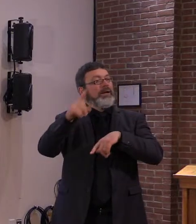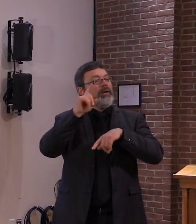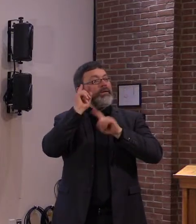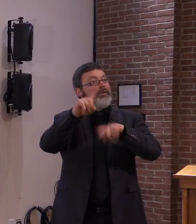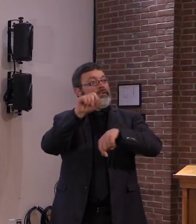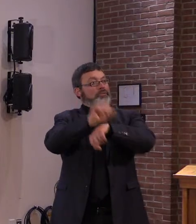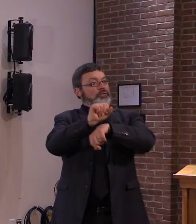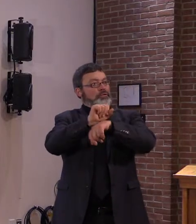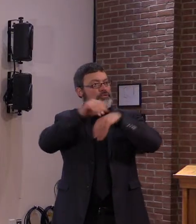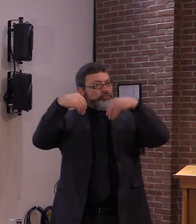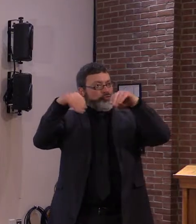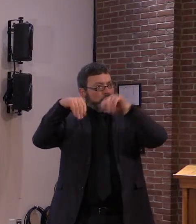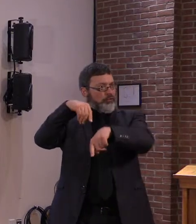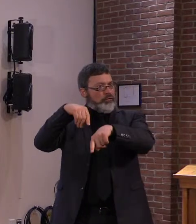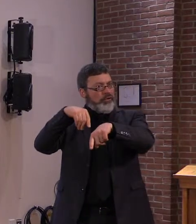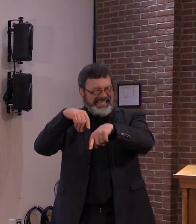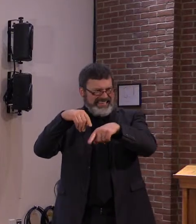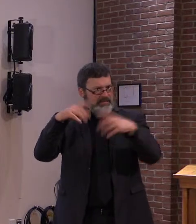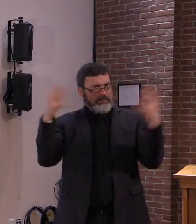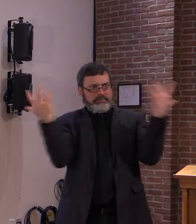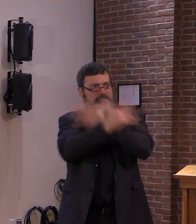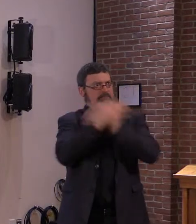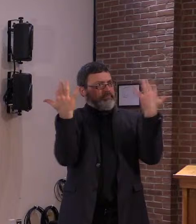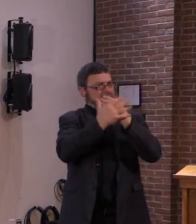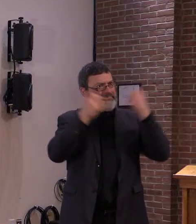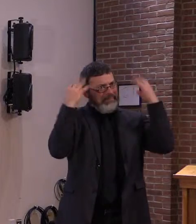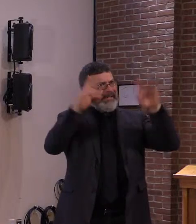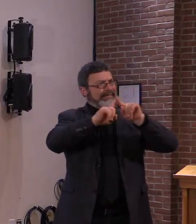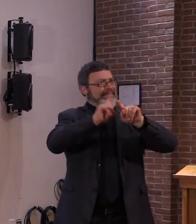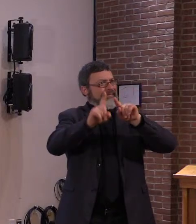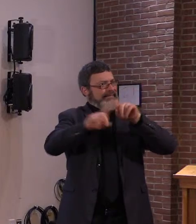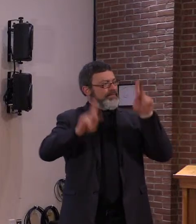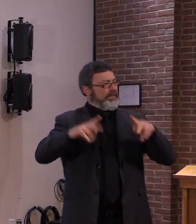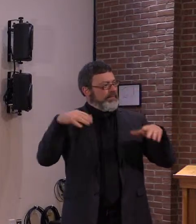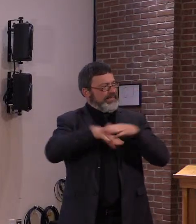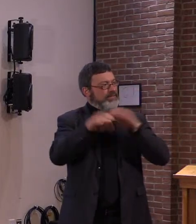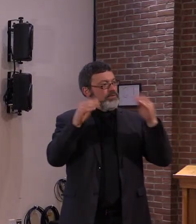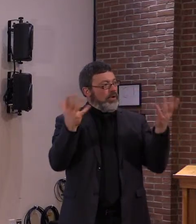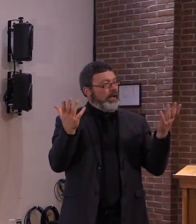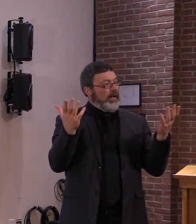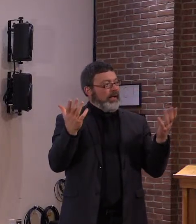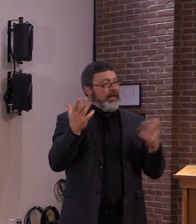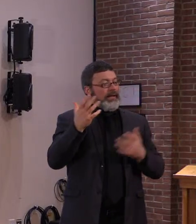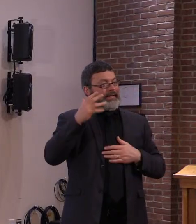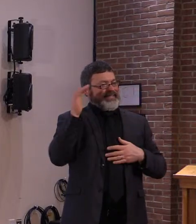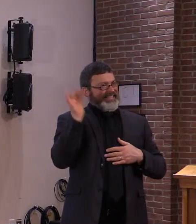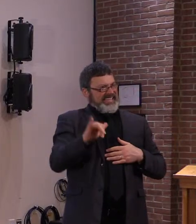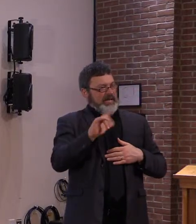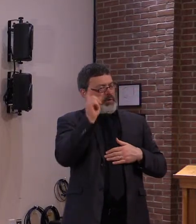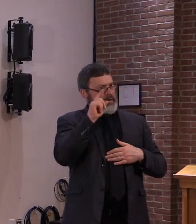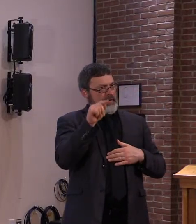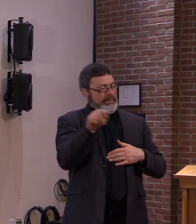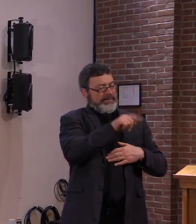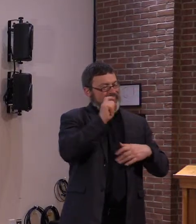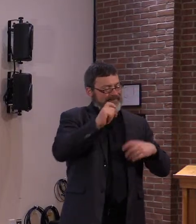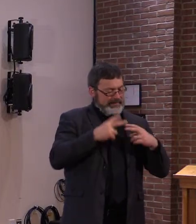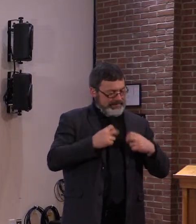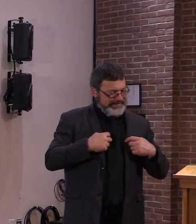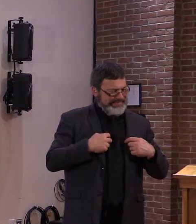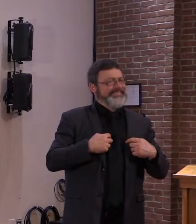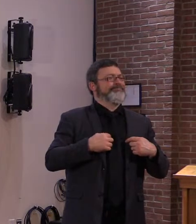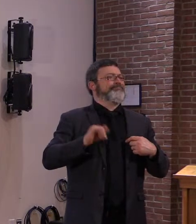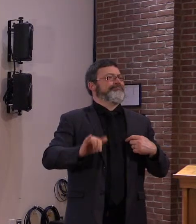it really then becomes hard to sort of start to do the inferential comparisons, apples to apples, so to speak, when we've had